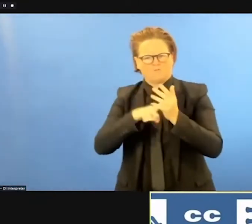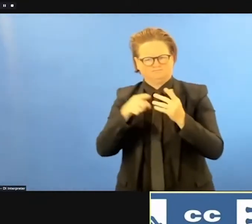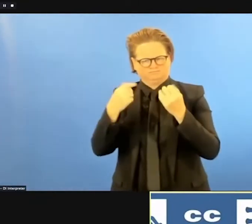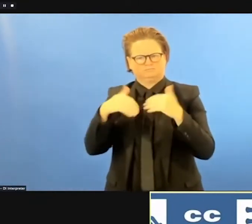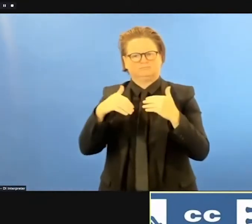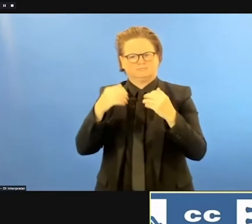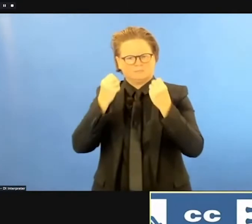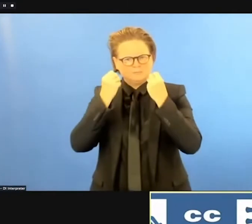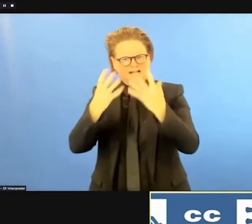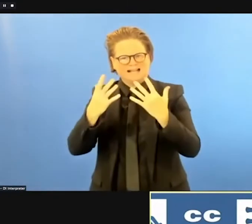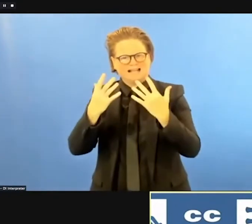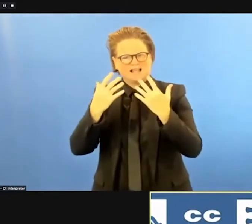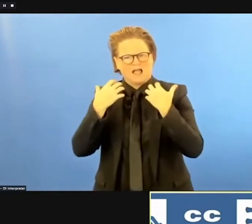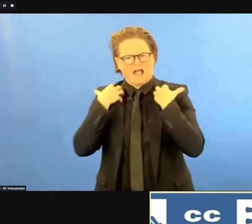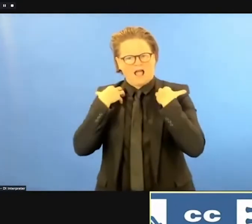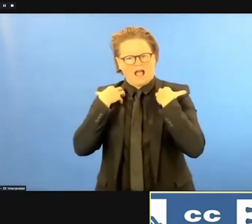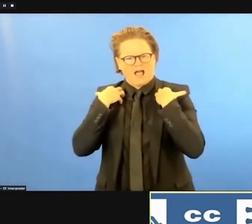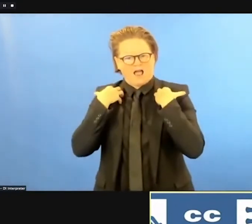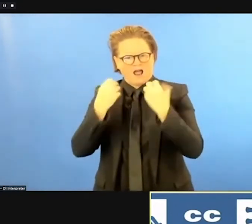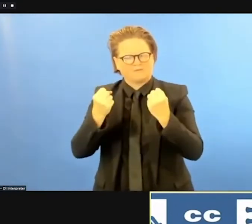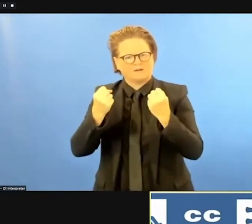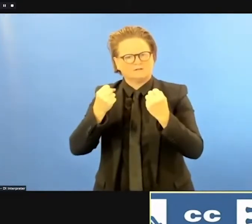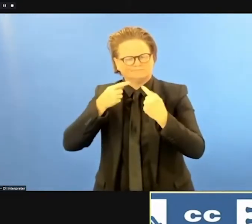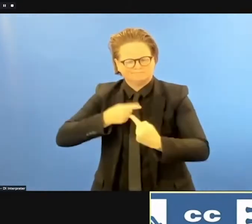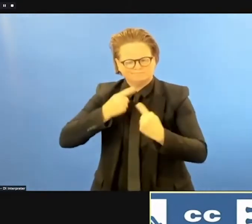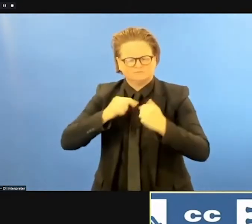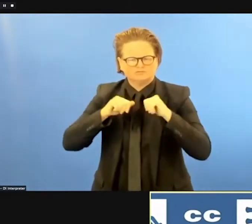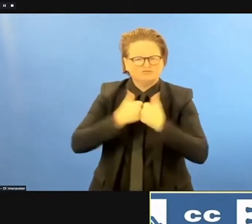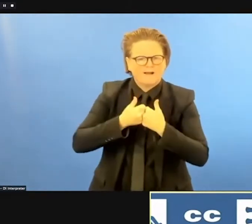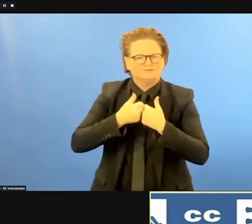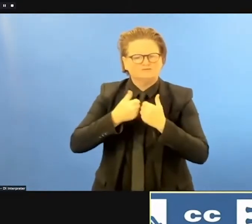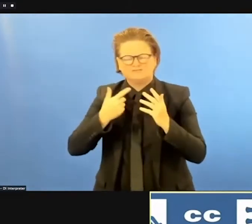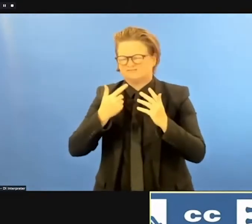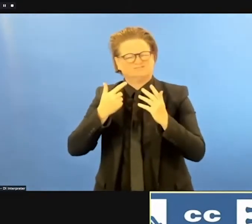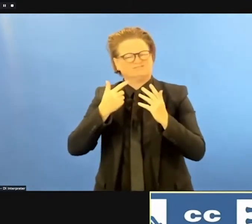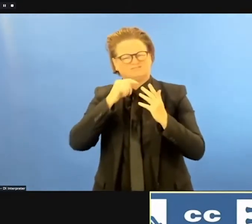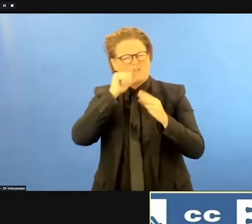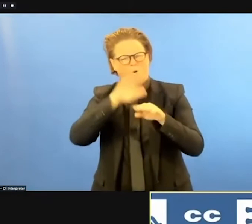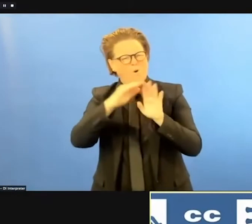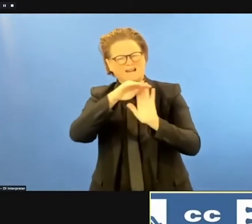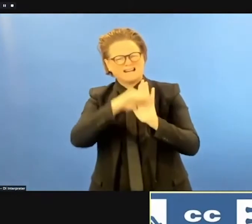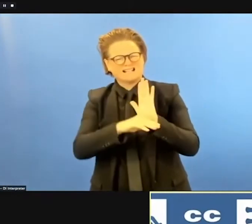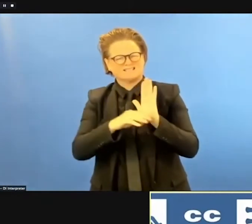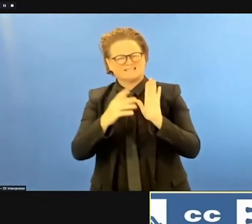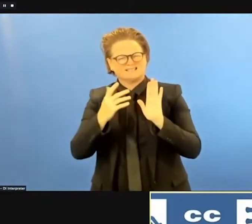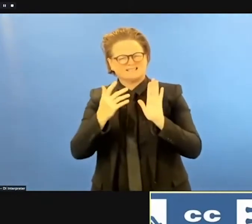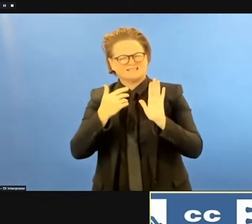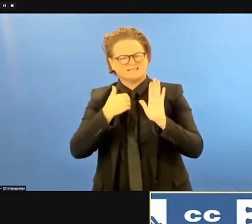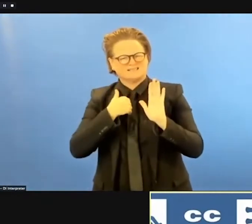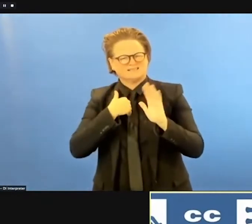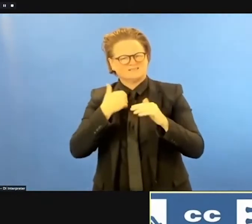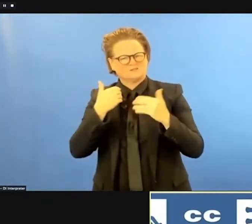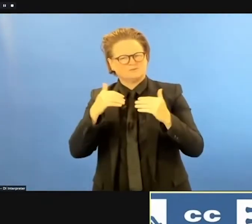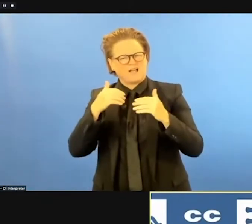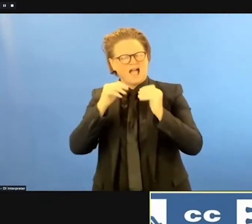disabling. And so they were wondering how the disability portion was determined.